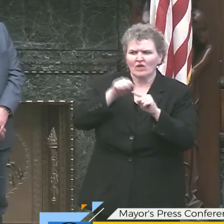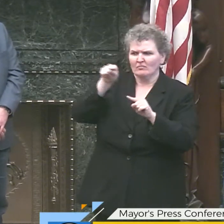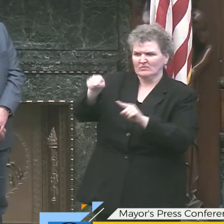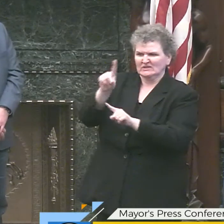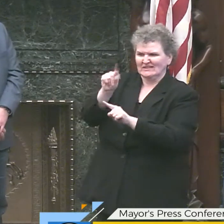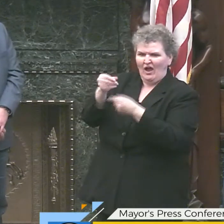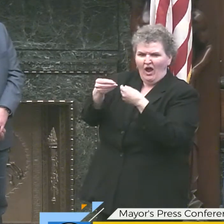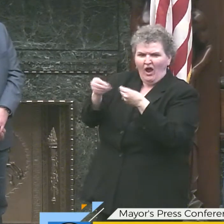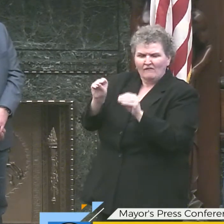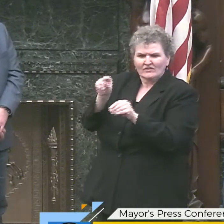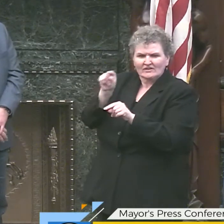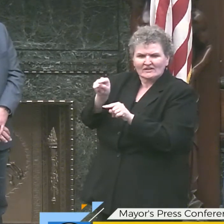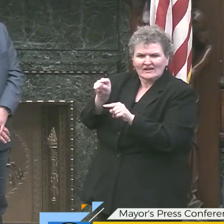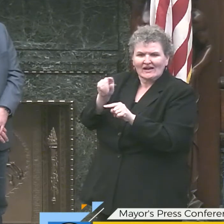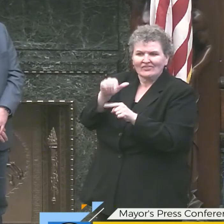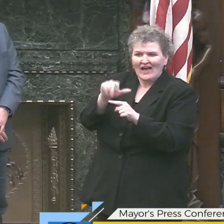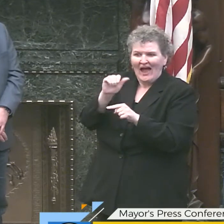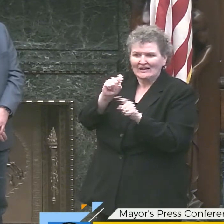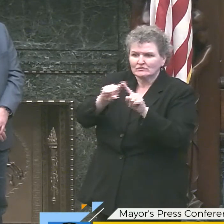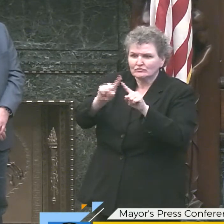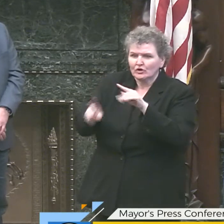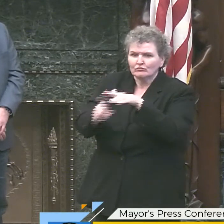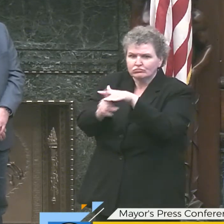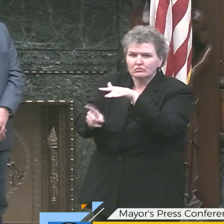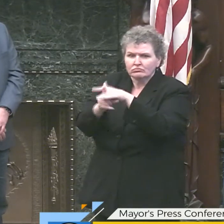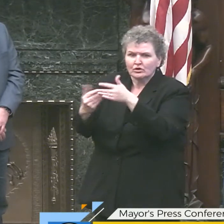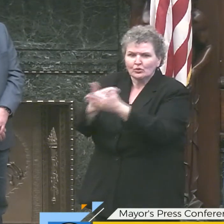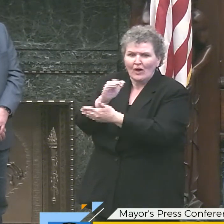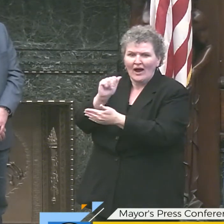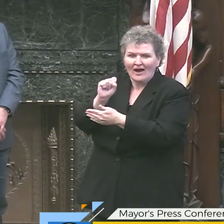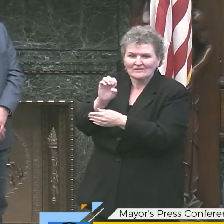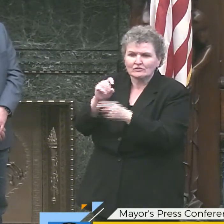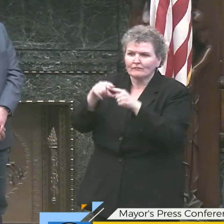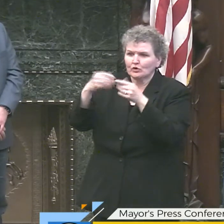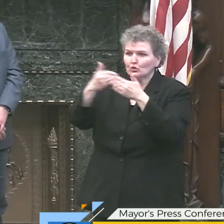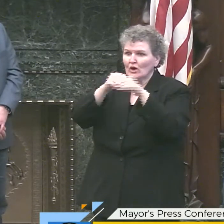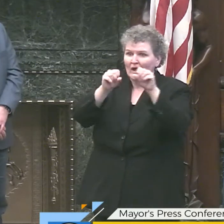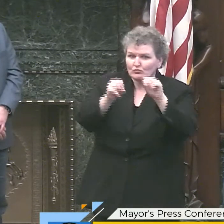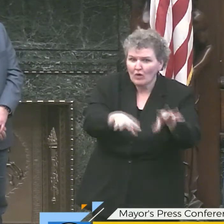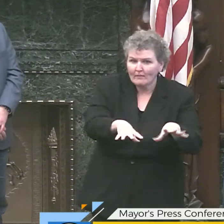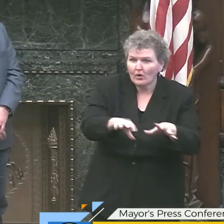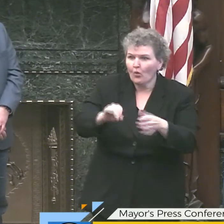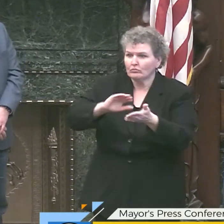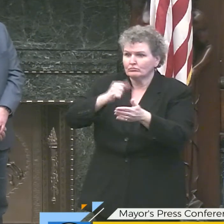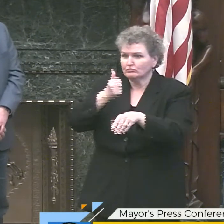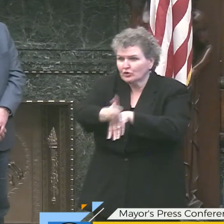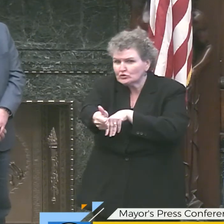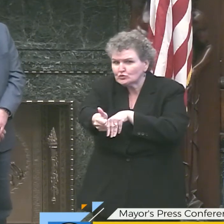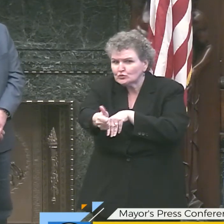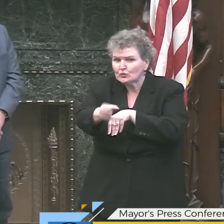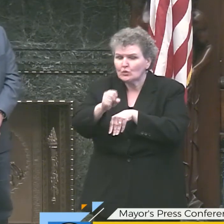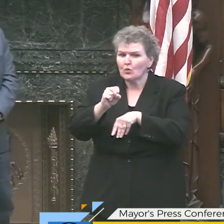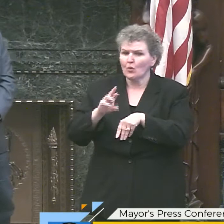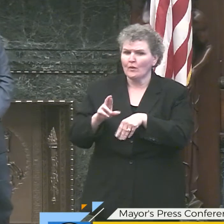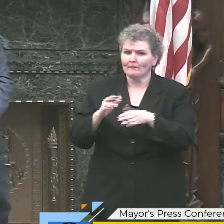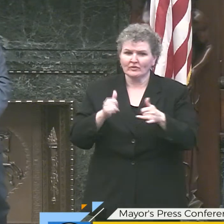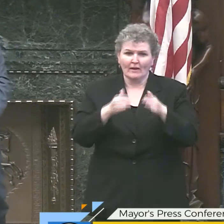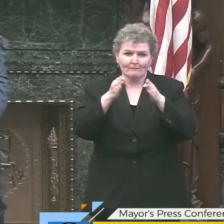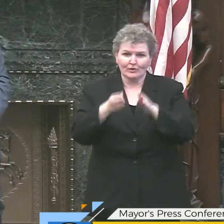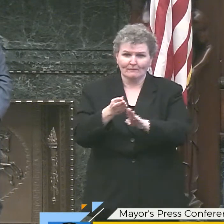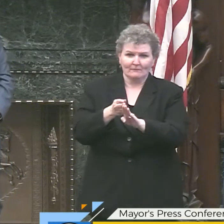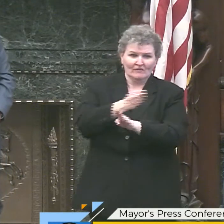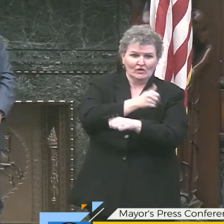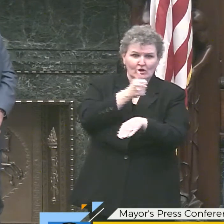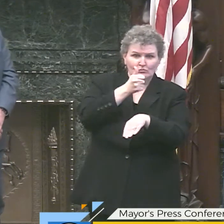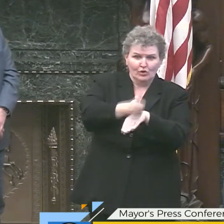being prosecuted now that ought to be? Well, there are people that they've either had a prior conviction or getting caught